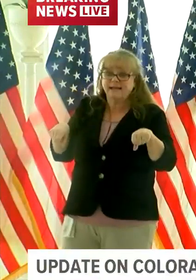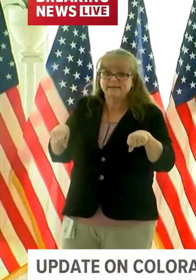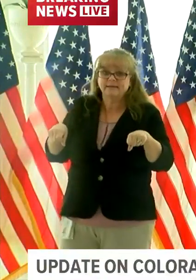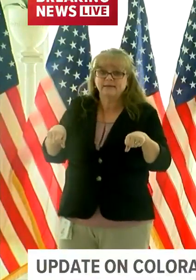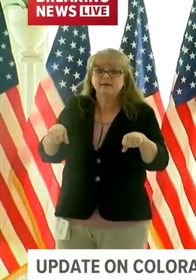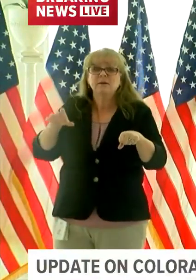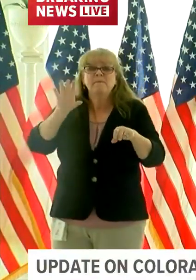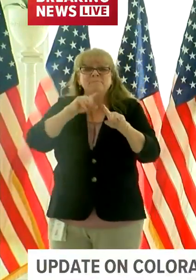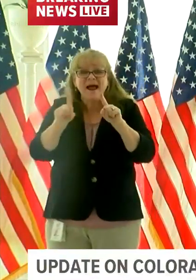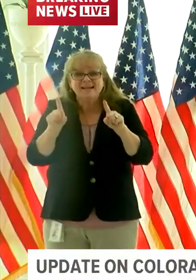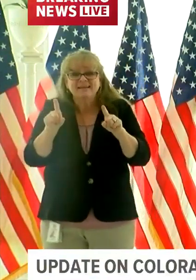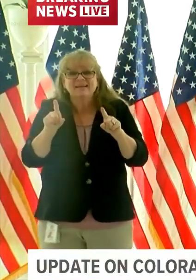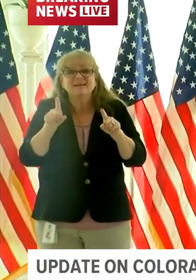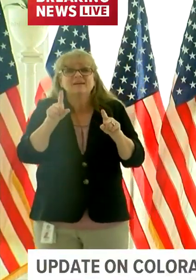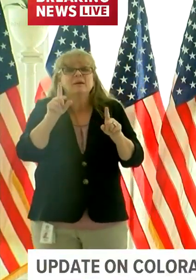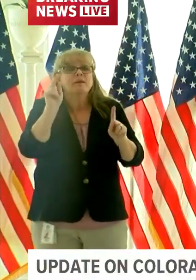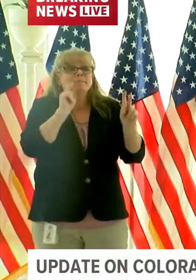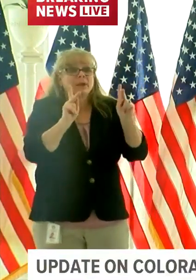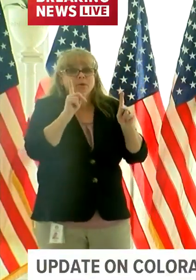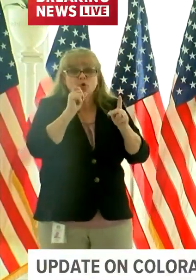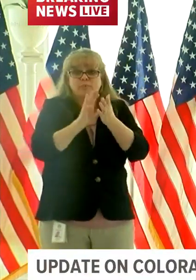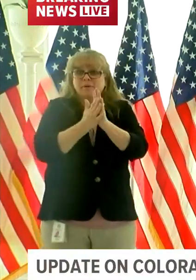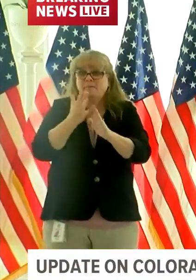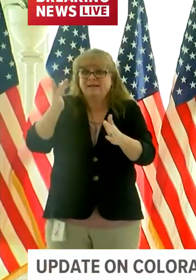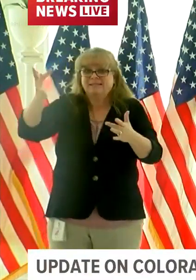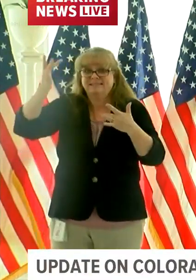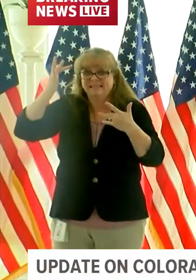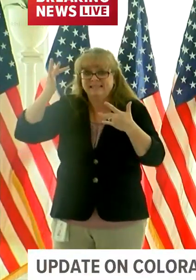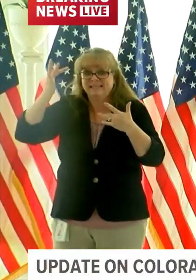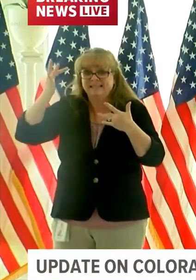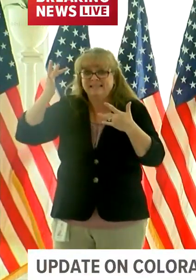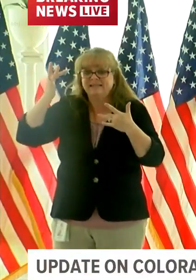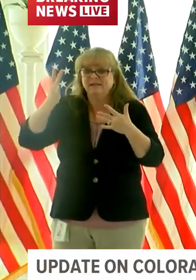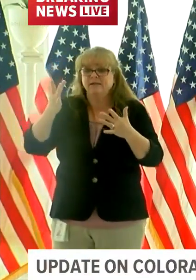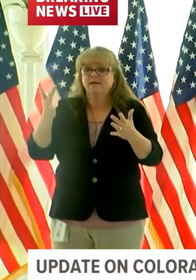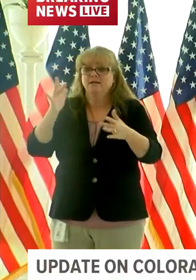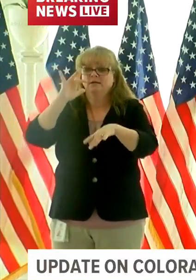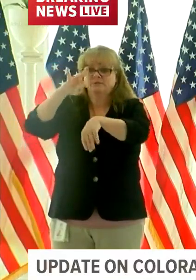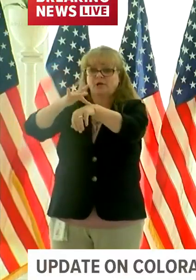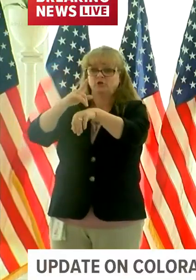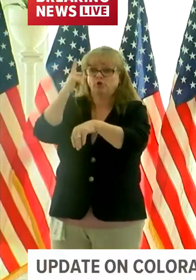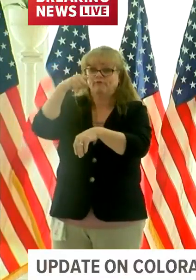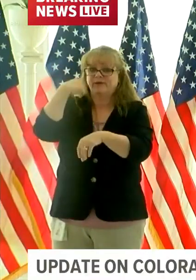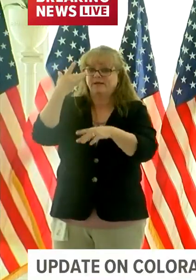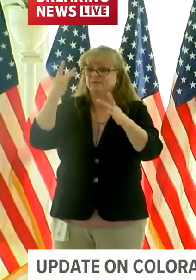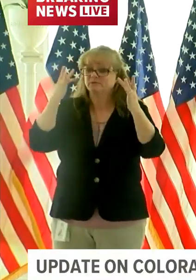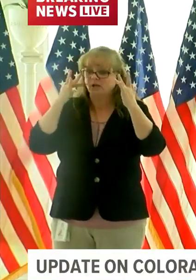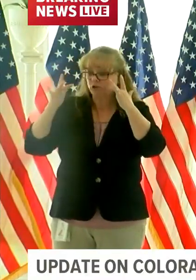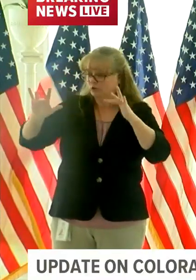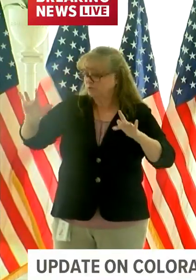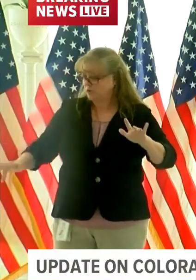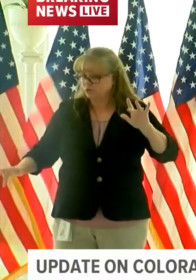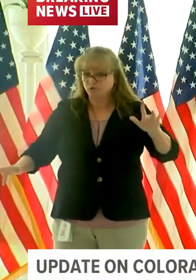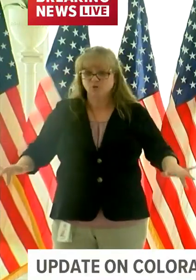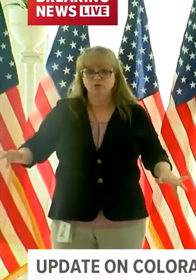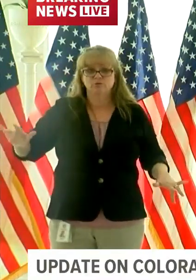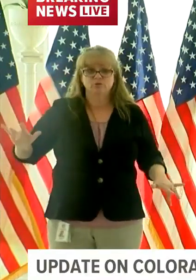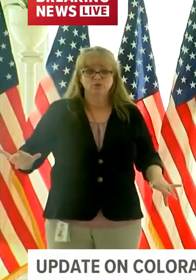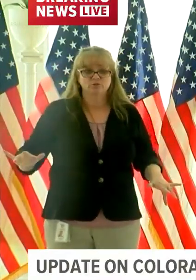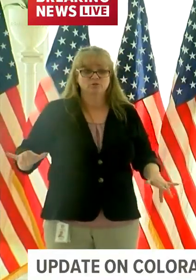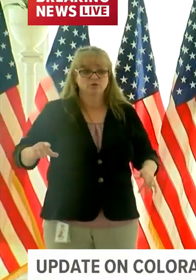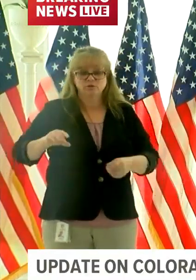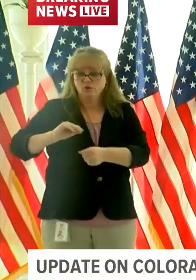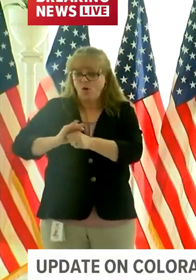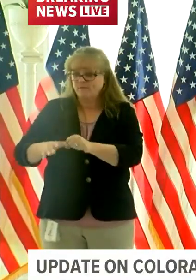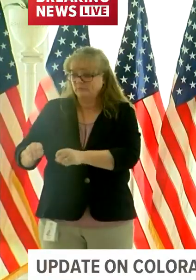is there touching, that you touch your mouth and nose. So you might touch a surface that's contaminated, and without even thinking about it,